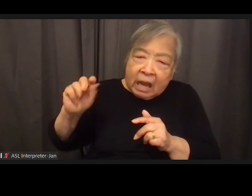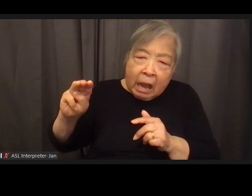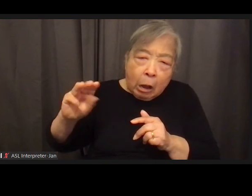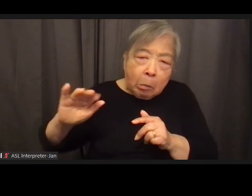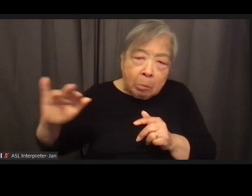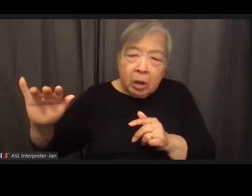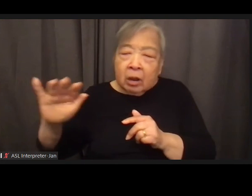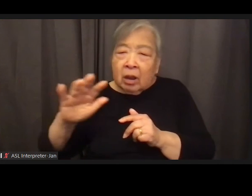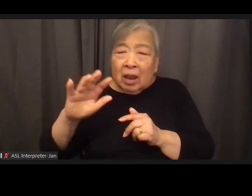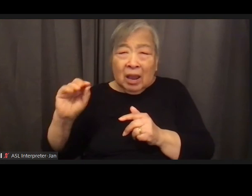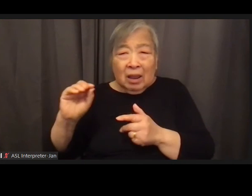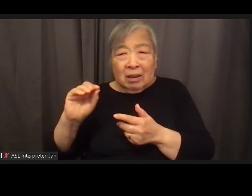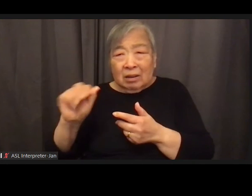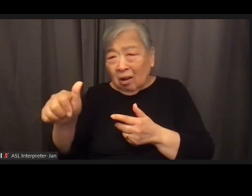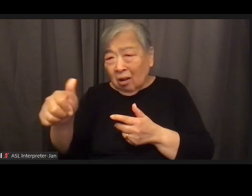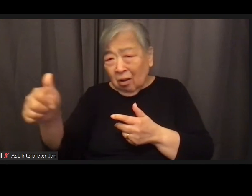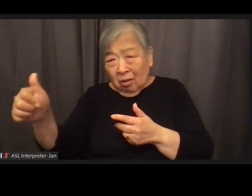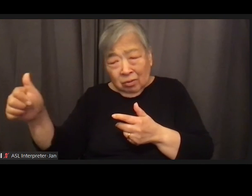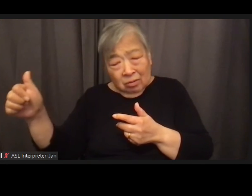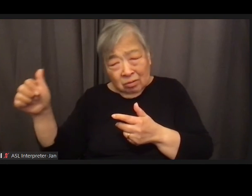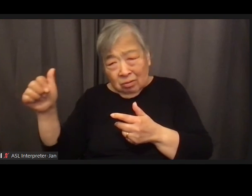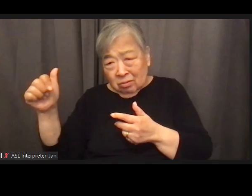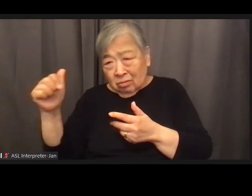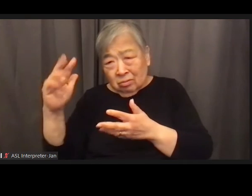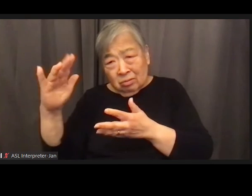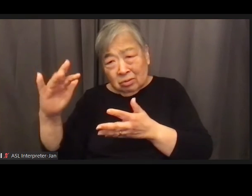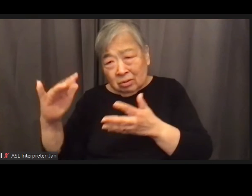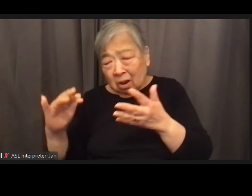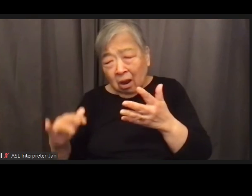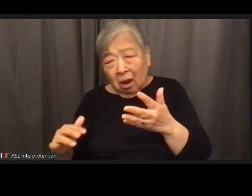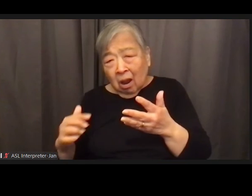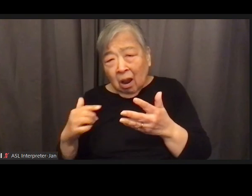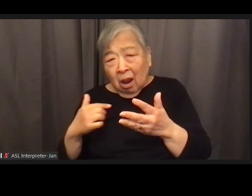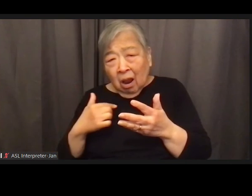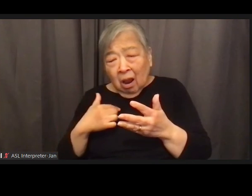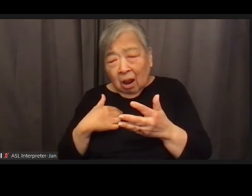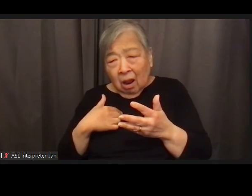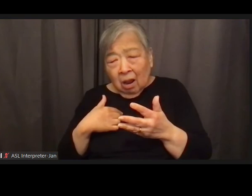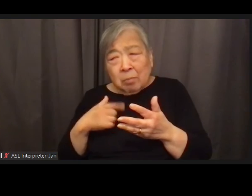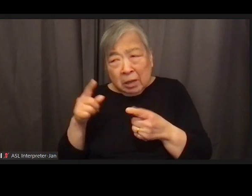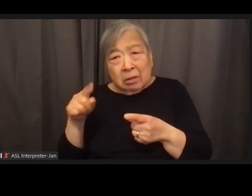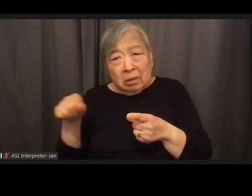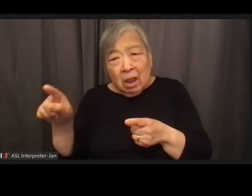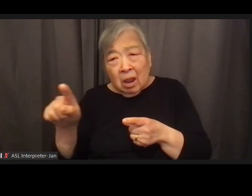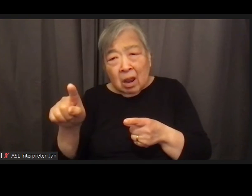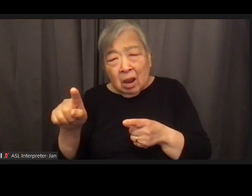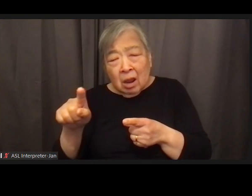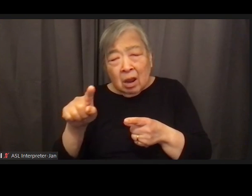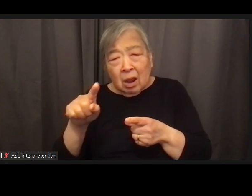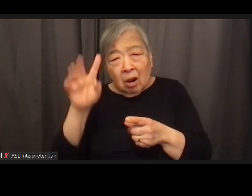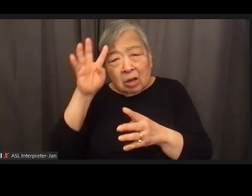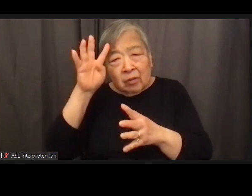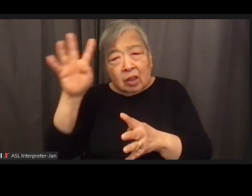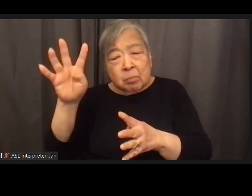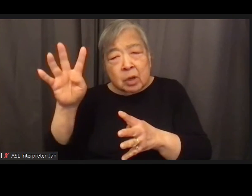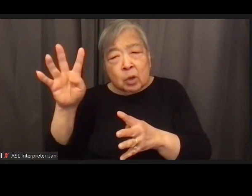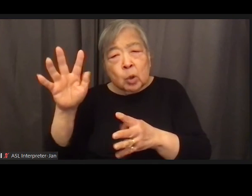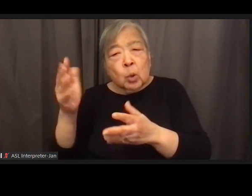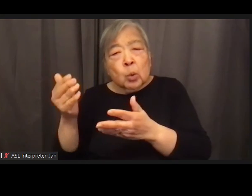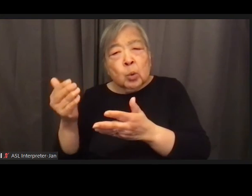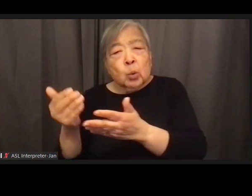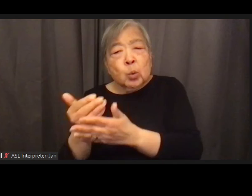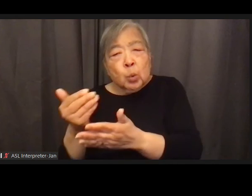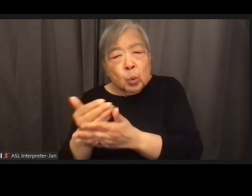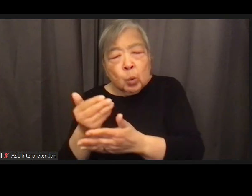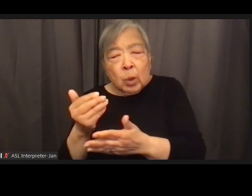and a whole host of others are developing new, and their filmmaking